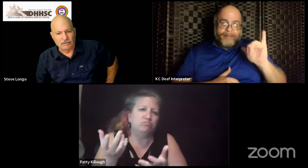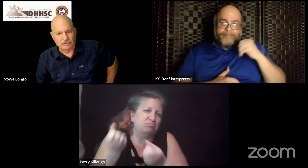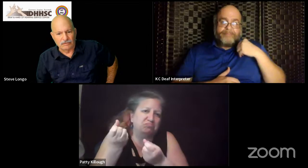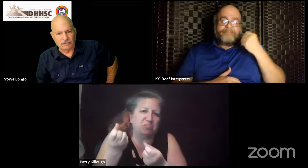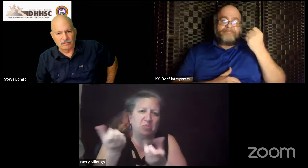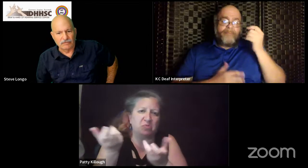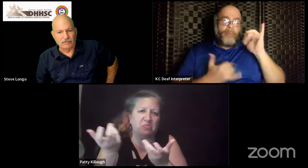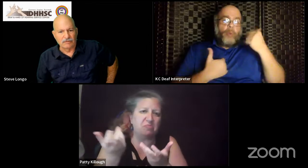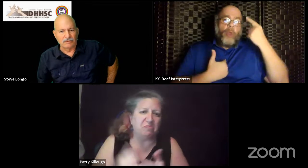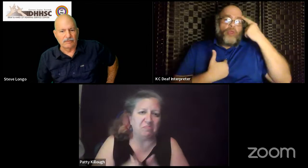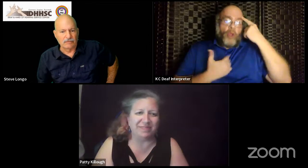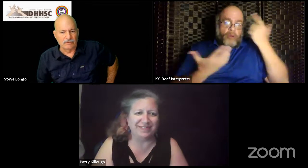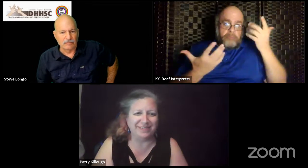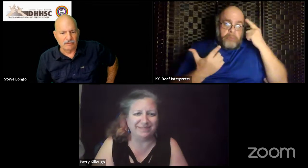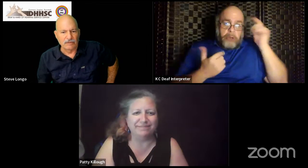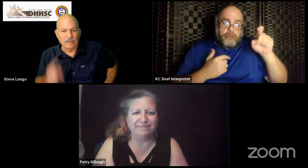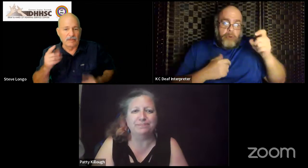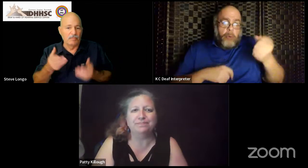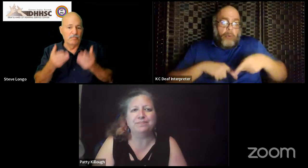we should have held it.